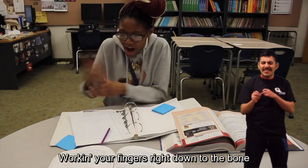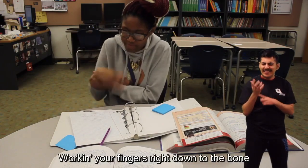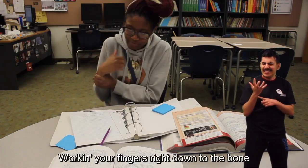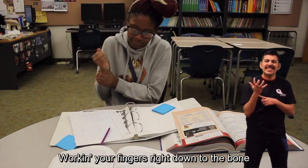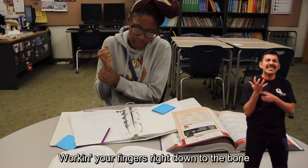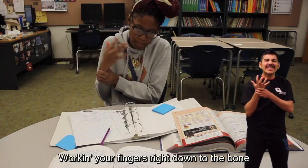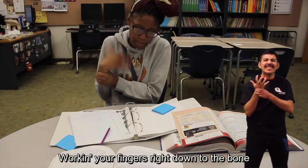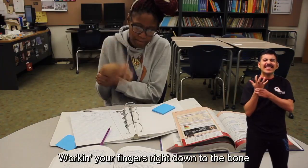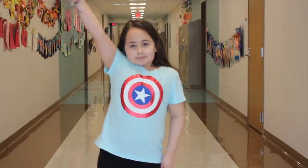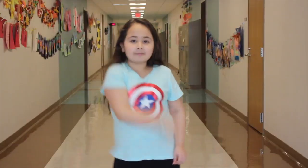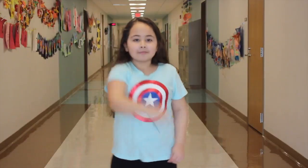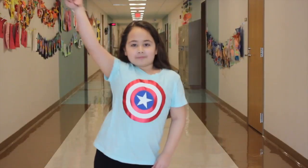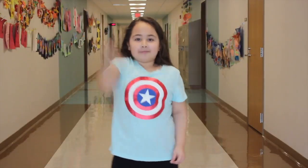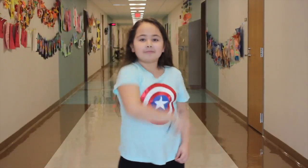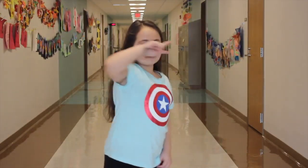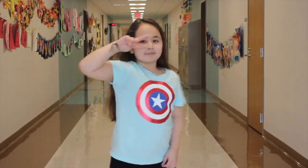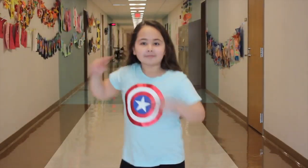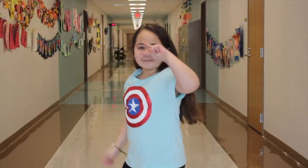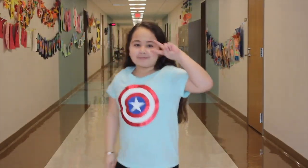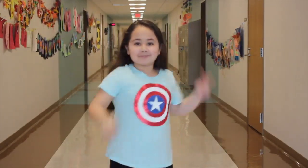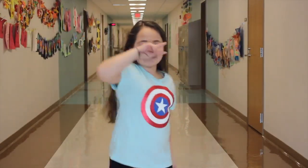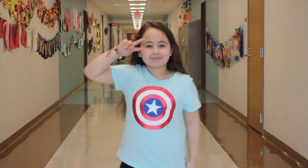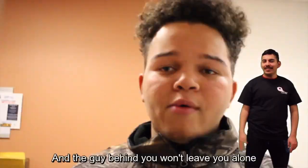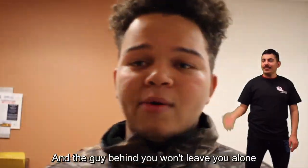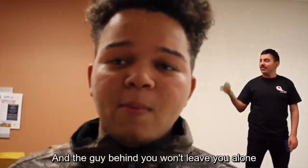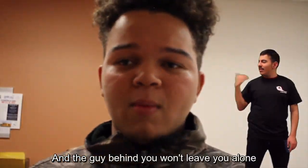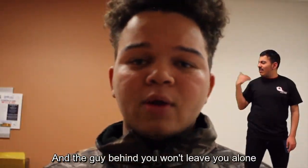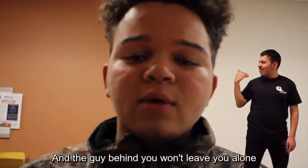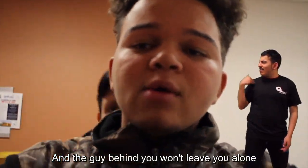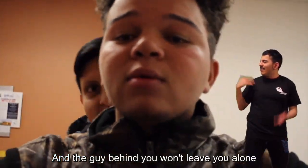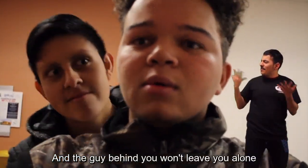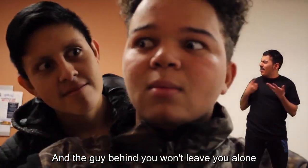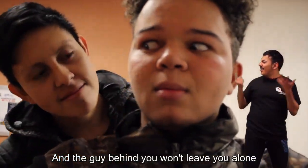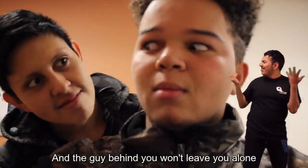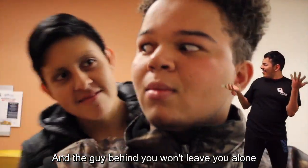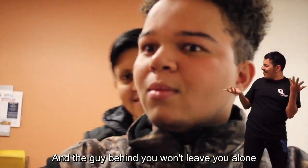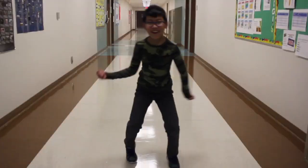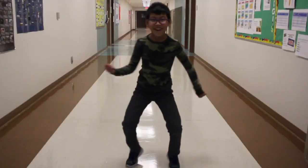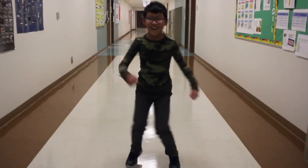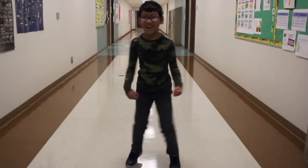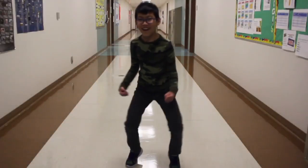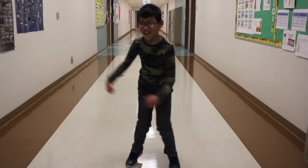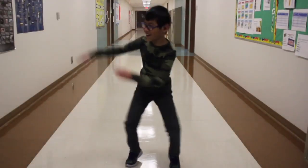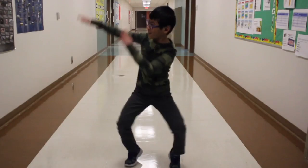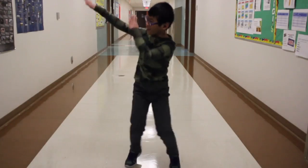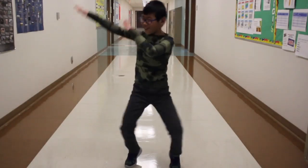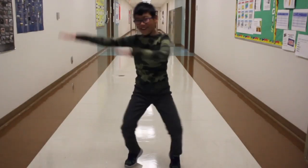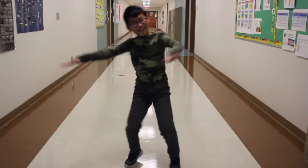working your fingers right down to the bone, and the guy behind you won't leave you alone.